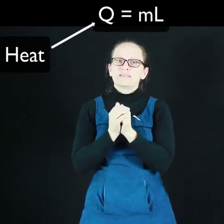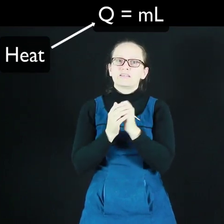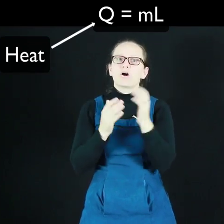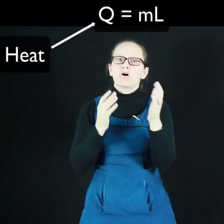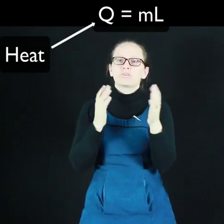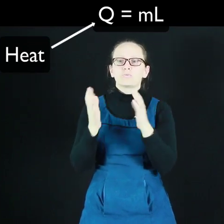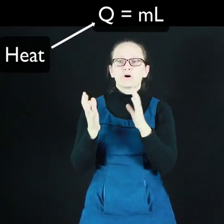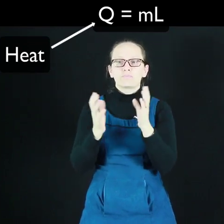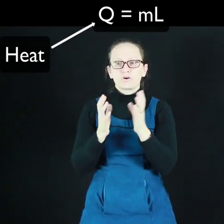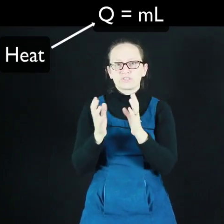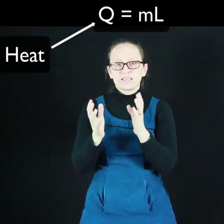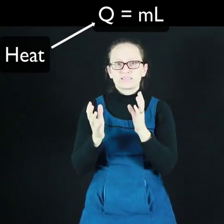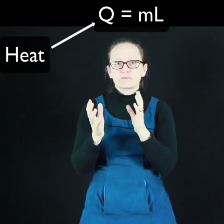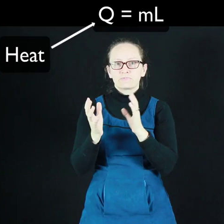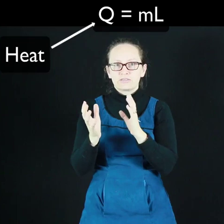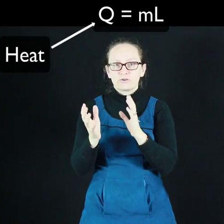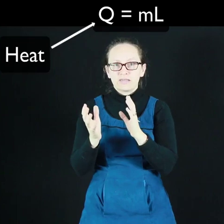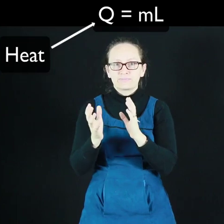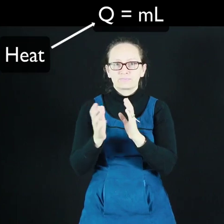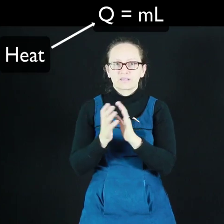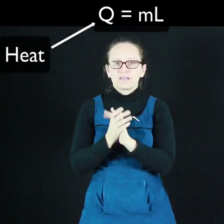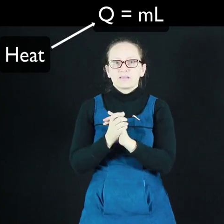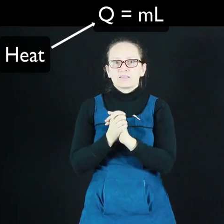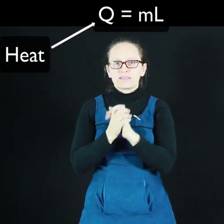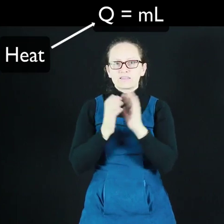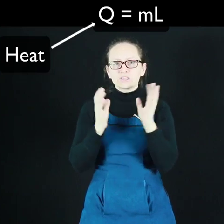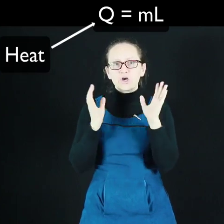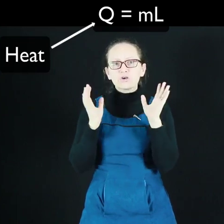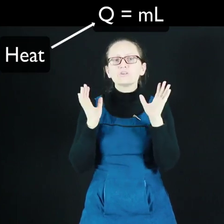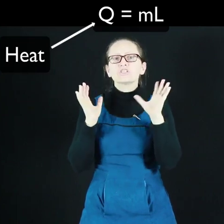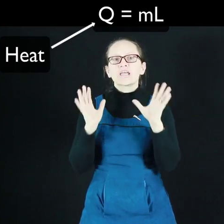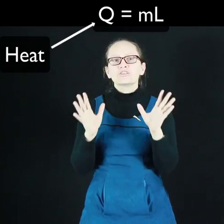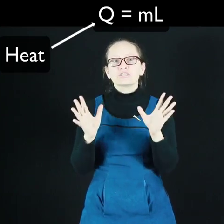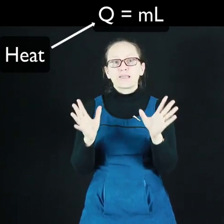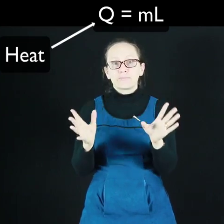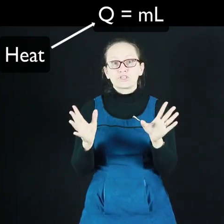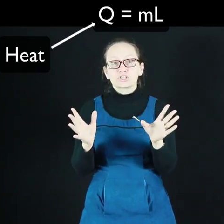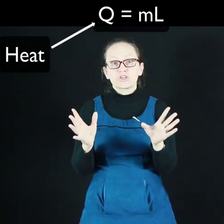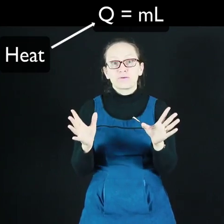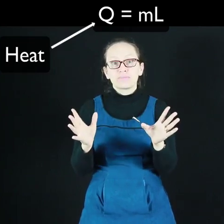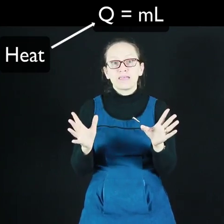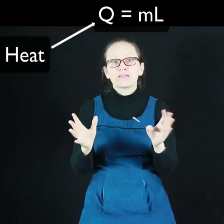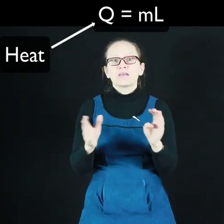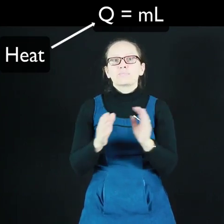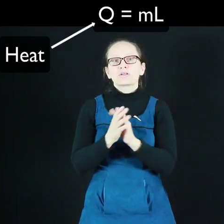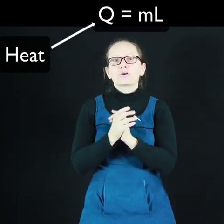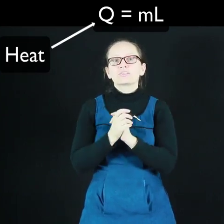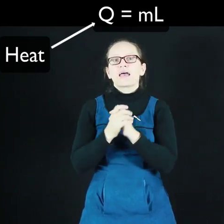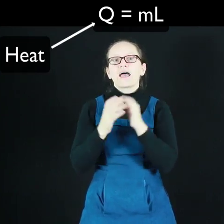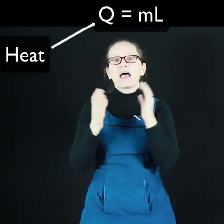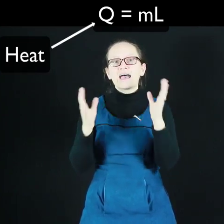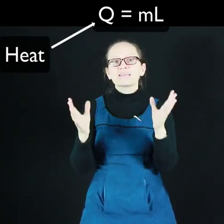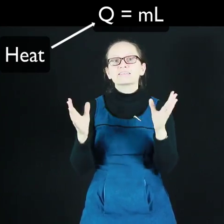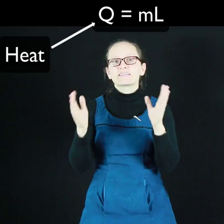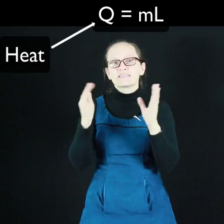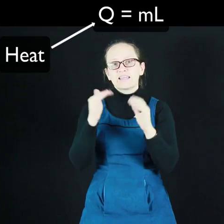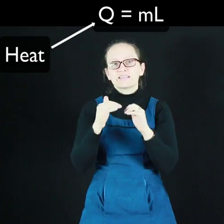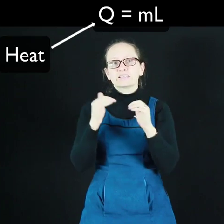depending on what process we're doing. Now there's no change in temperature term there because as this heat is